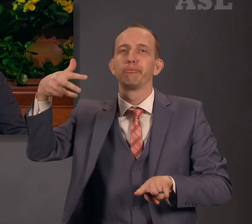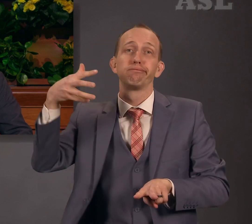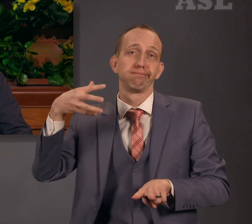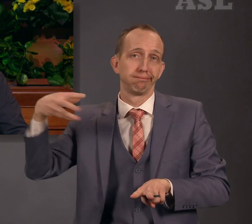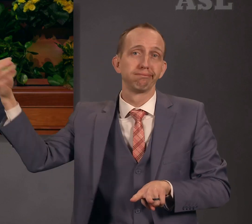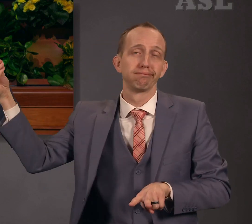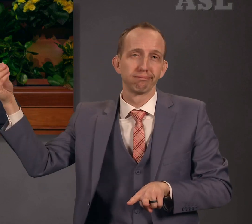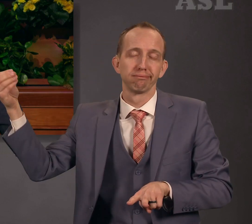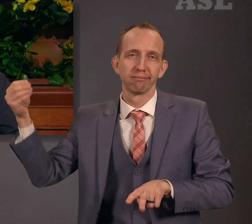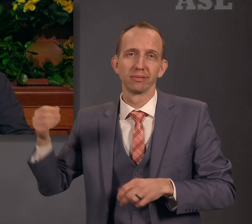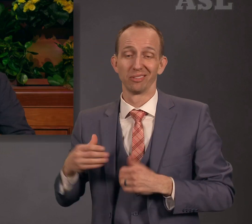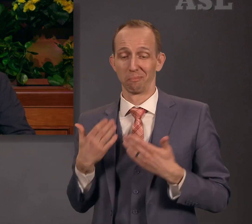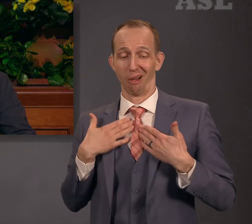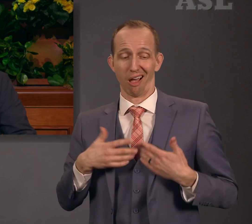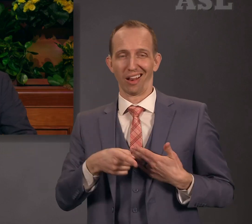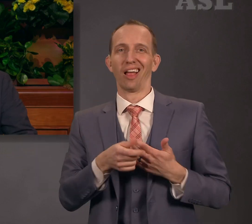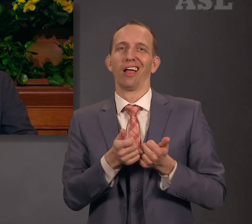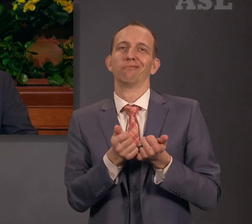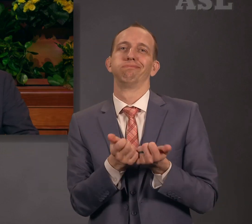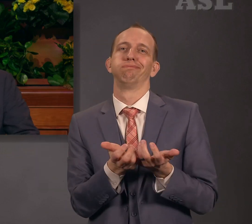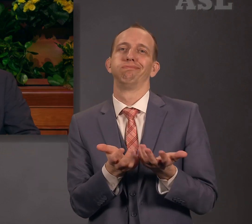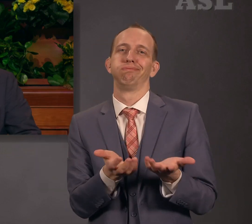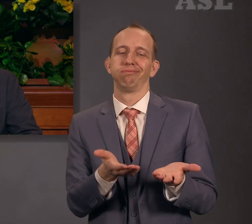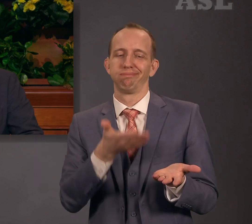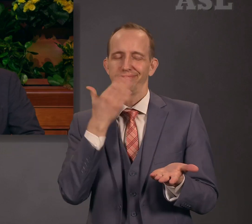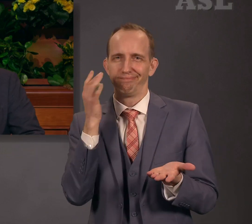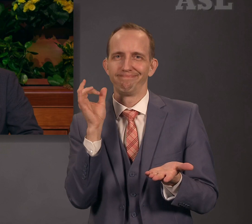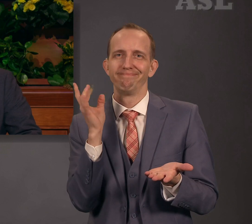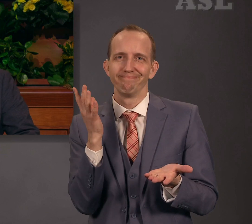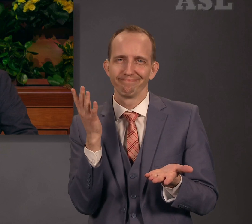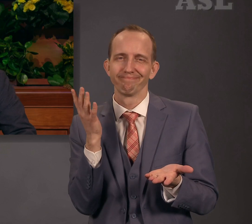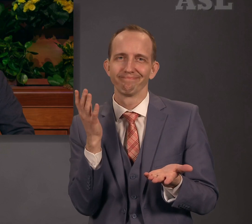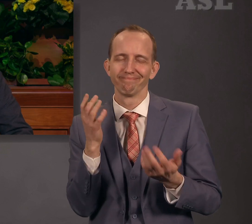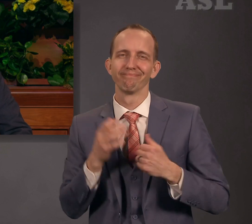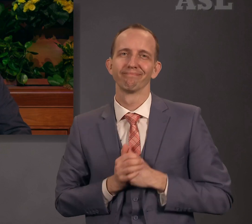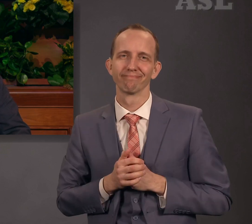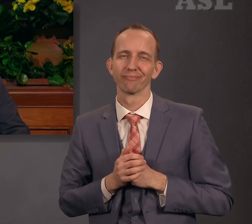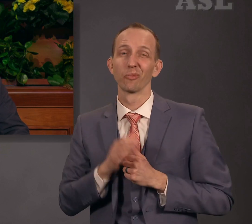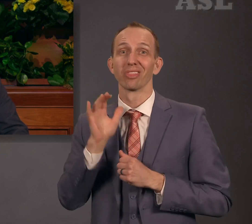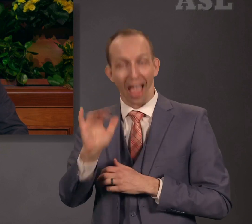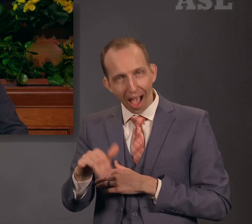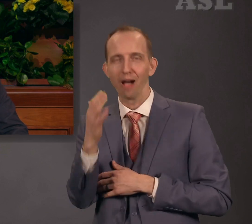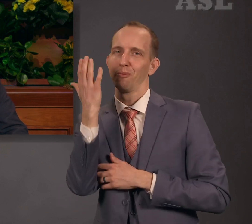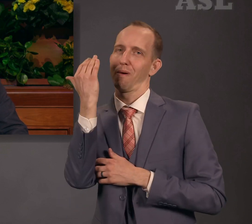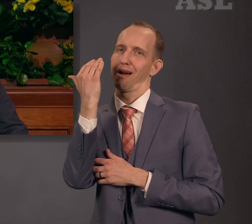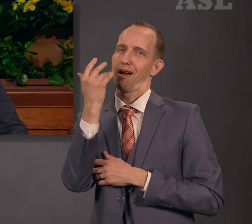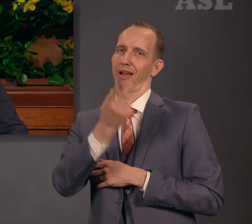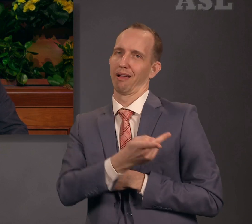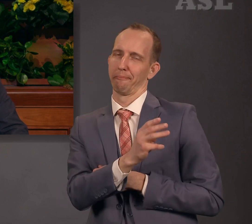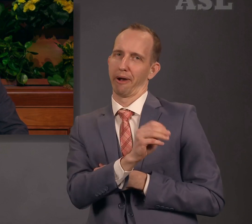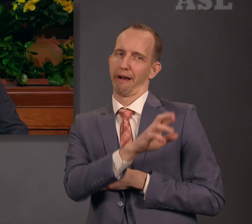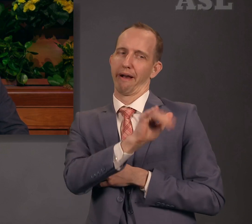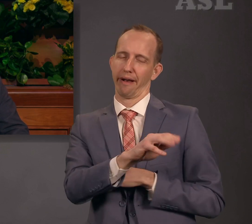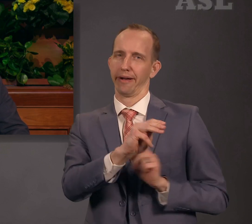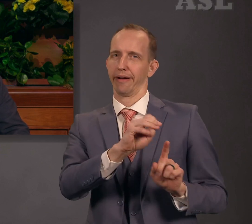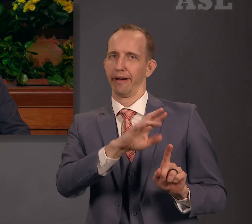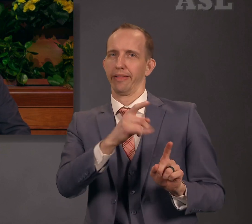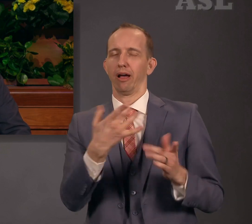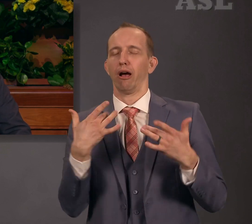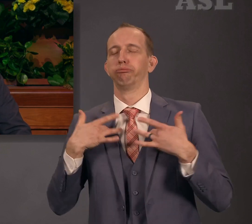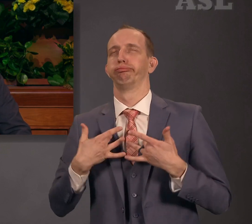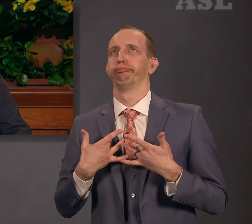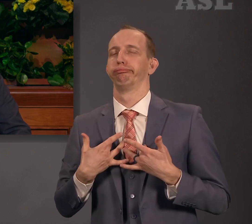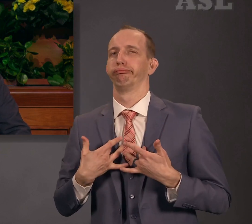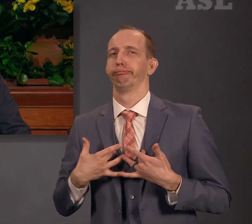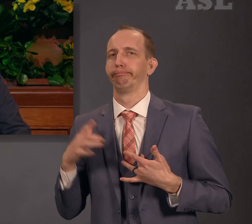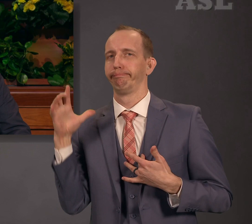the body would begin to decay and stinketh. Mary and Martha were in this state of despair.